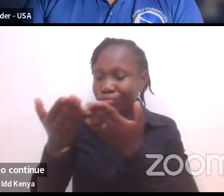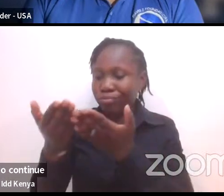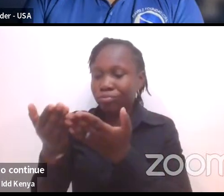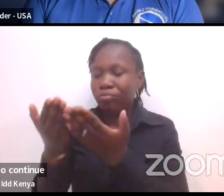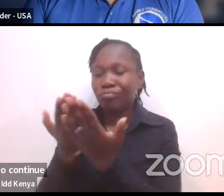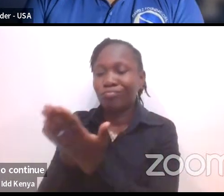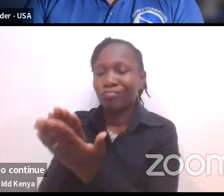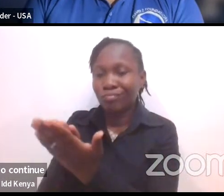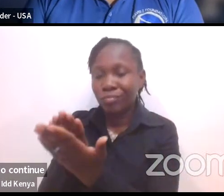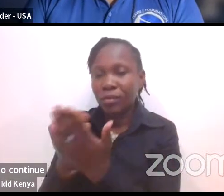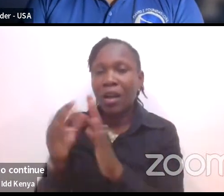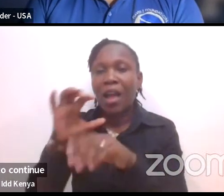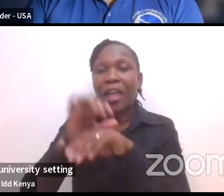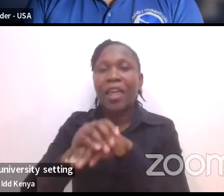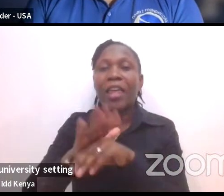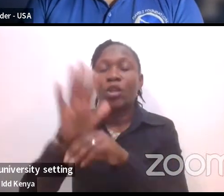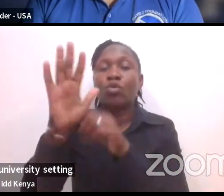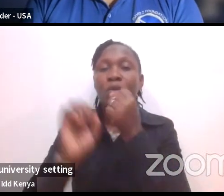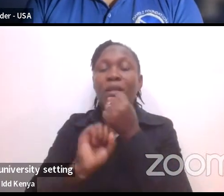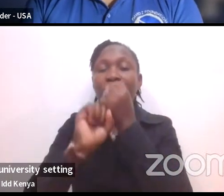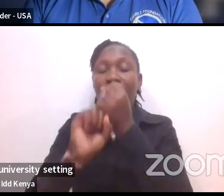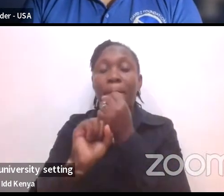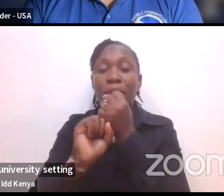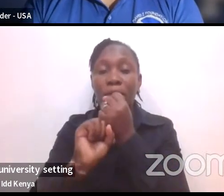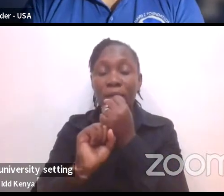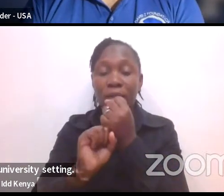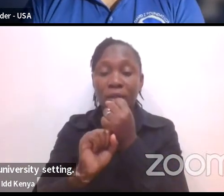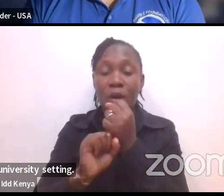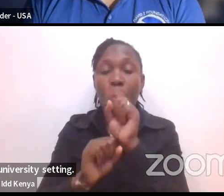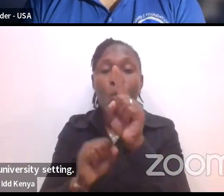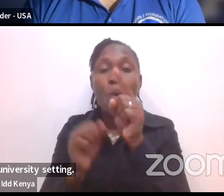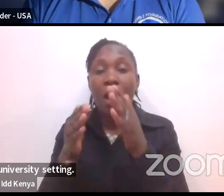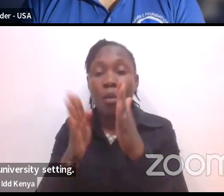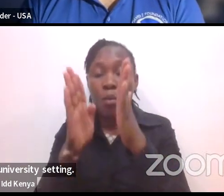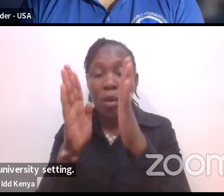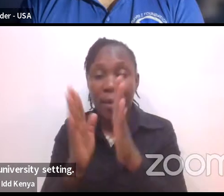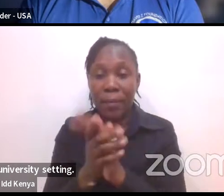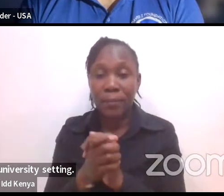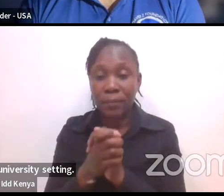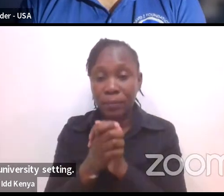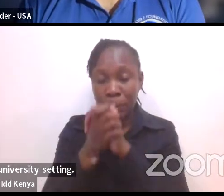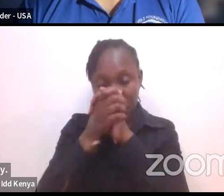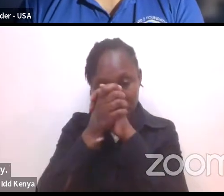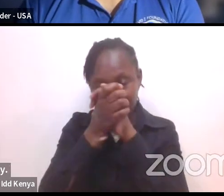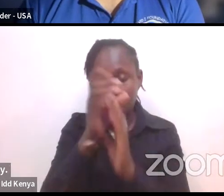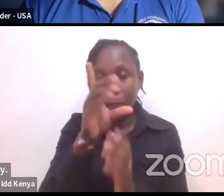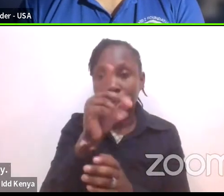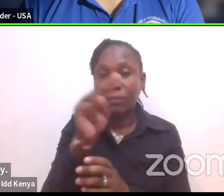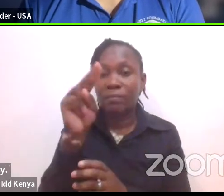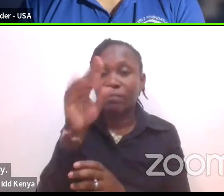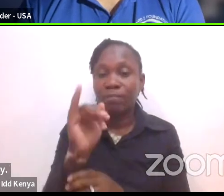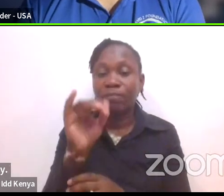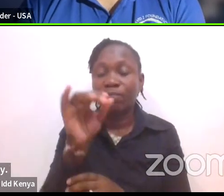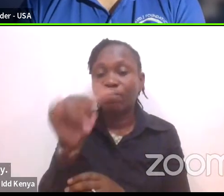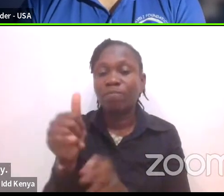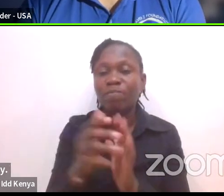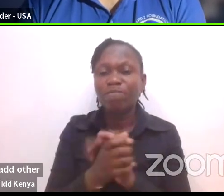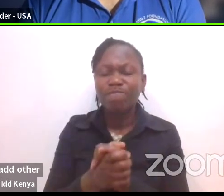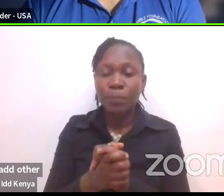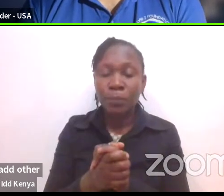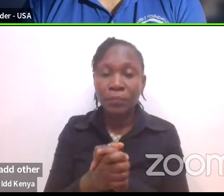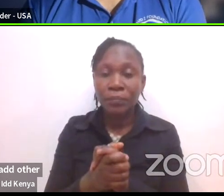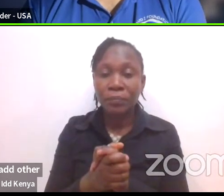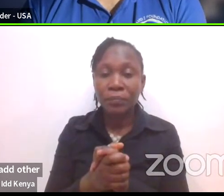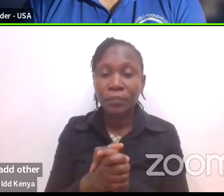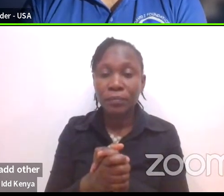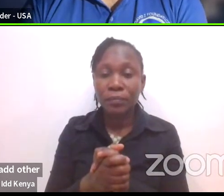a university setting. So that's one way. Danny, did you want to add other? Yeah, just what came